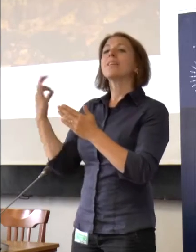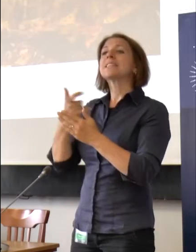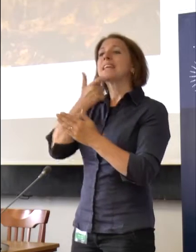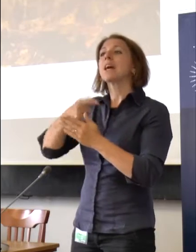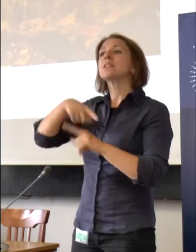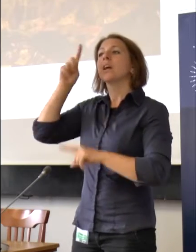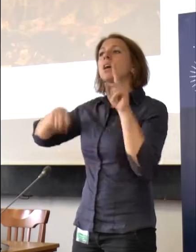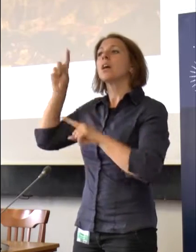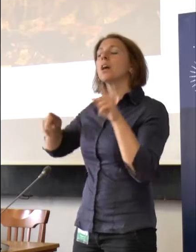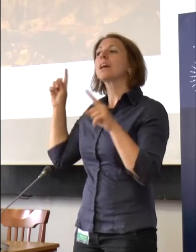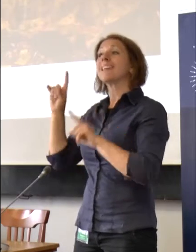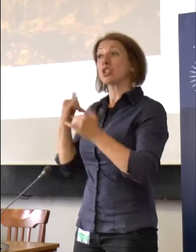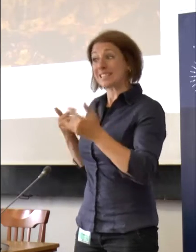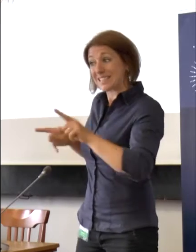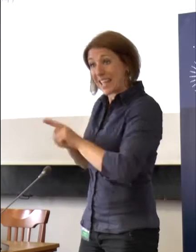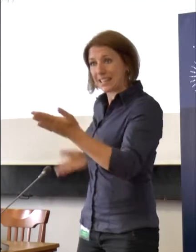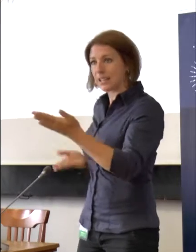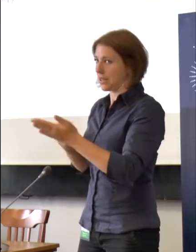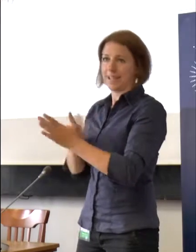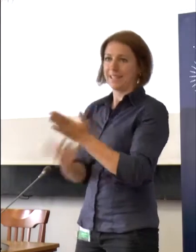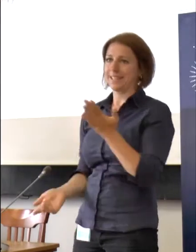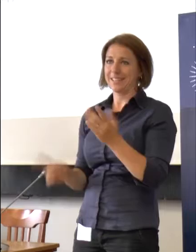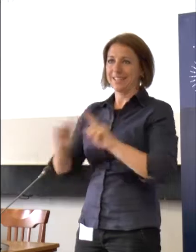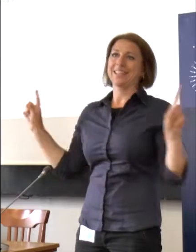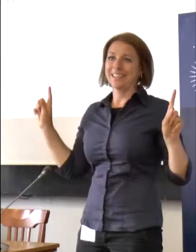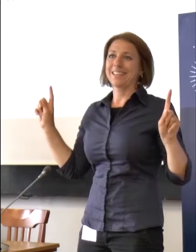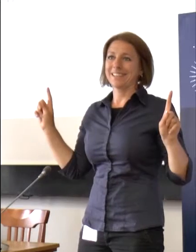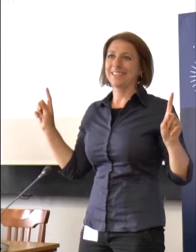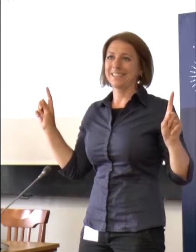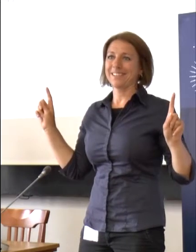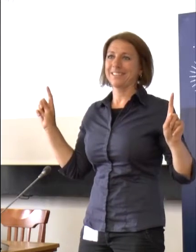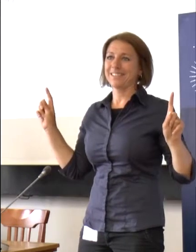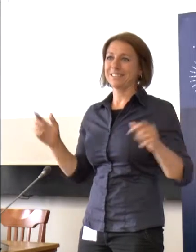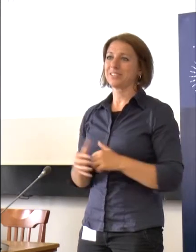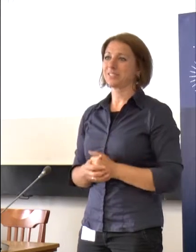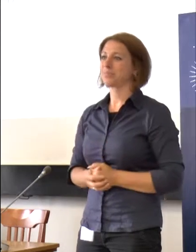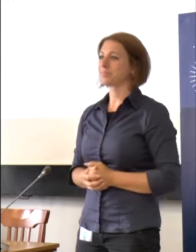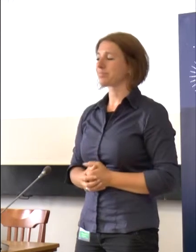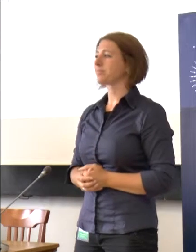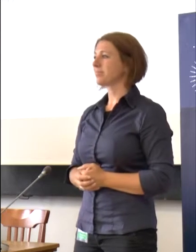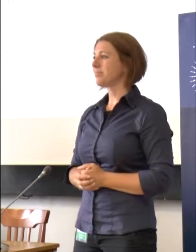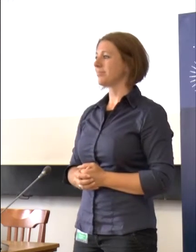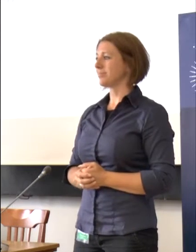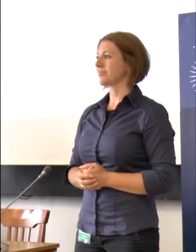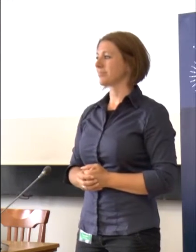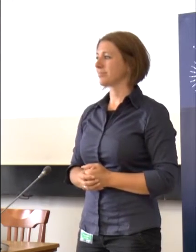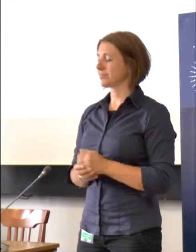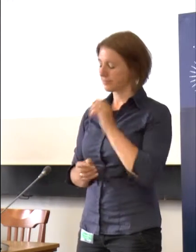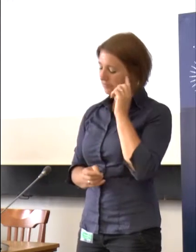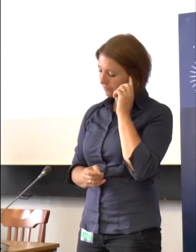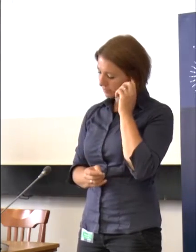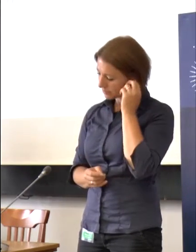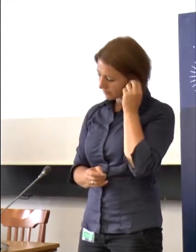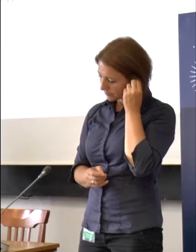background is, of course, once more the national state idea. Domergue, who was one of the main